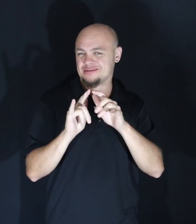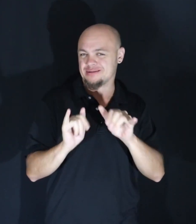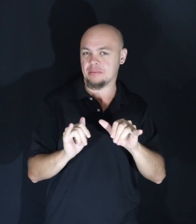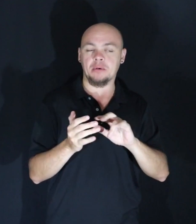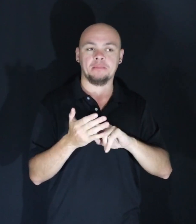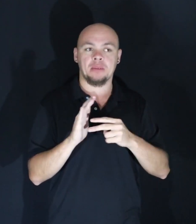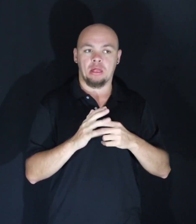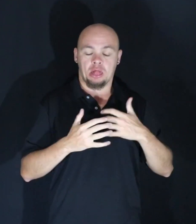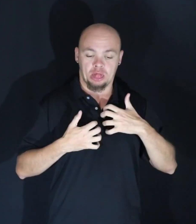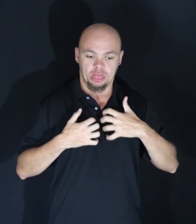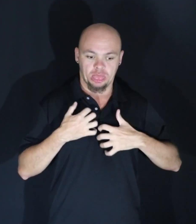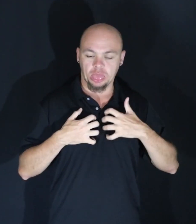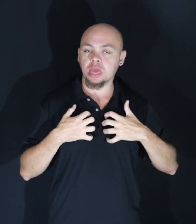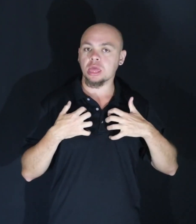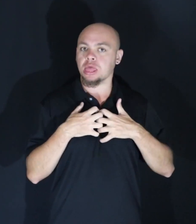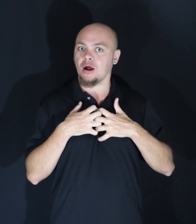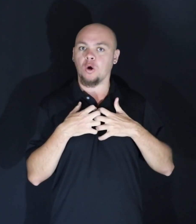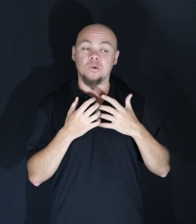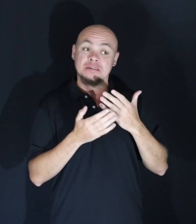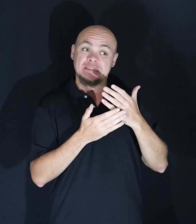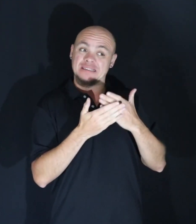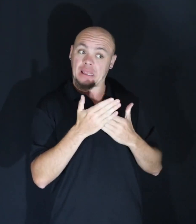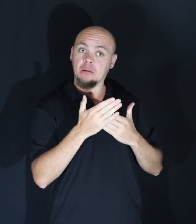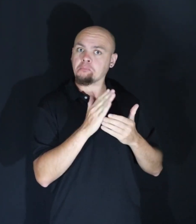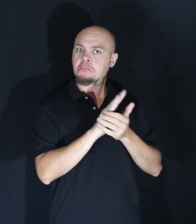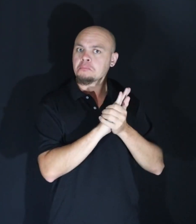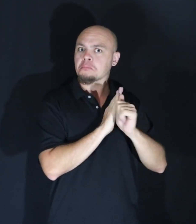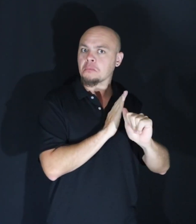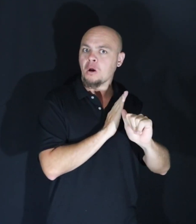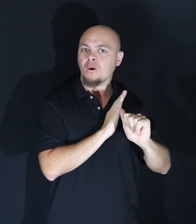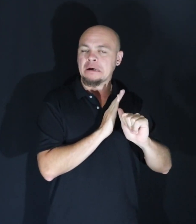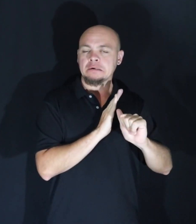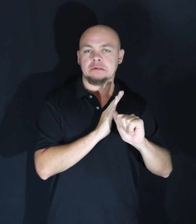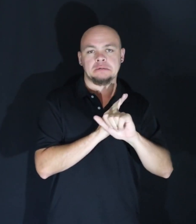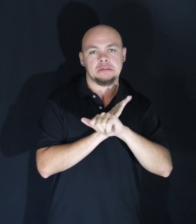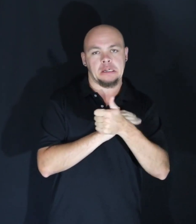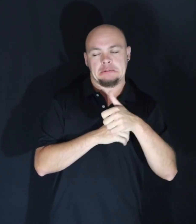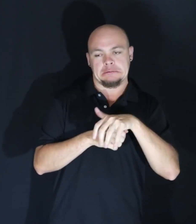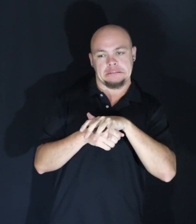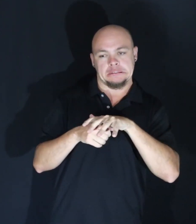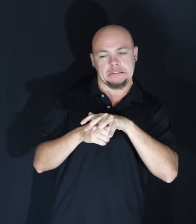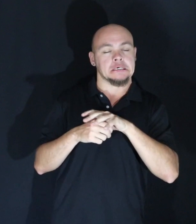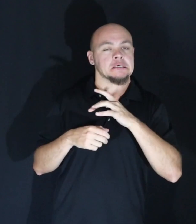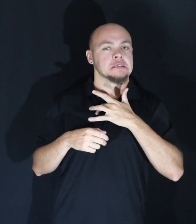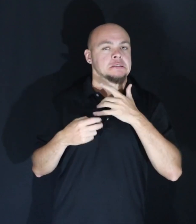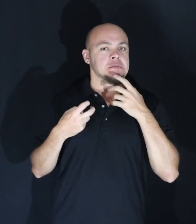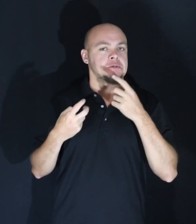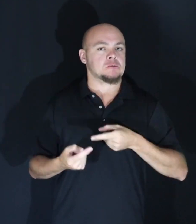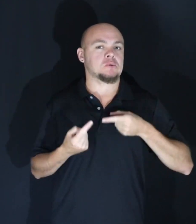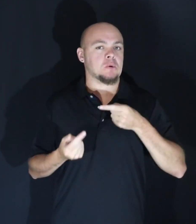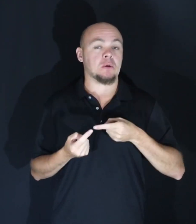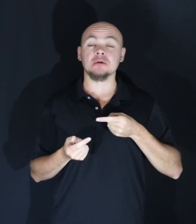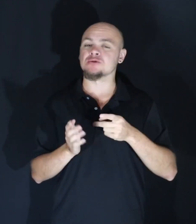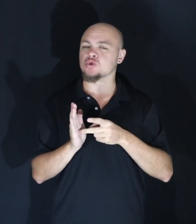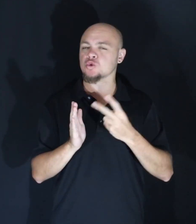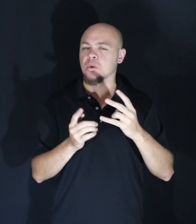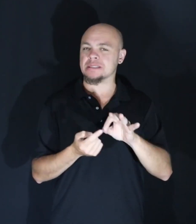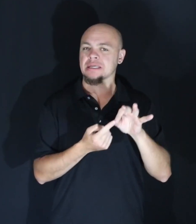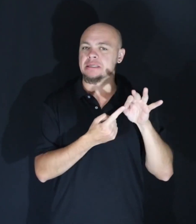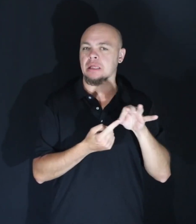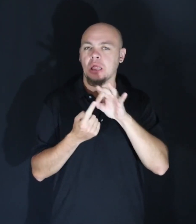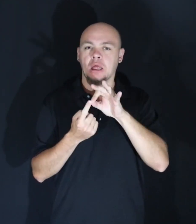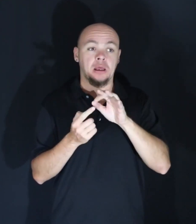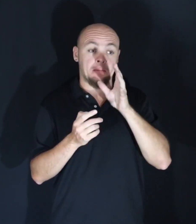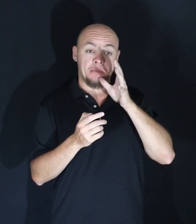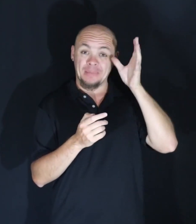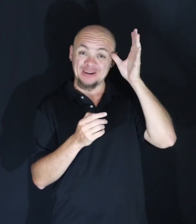mismatch between high ability in some areas and persistent struggles in others. Twice exceptional children can be confusing for